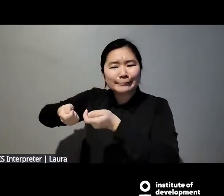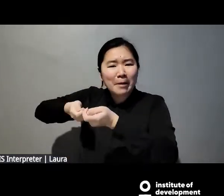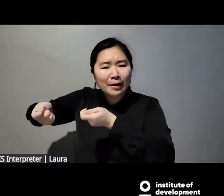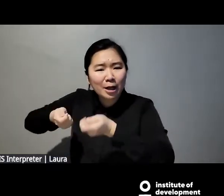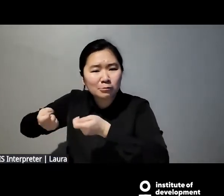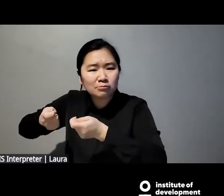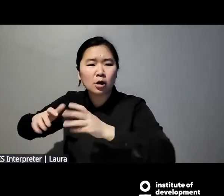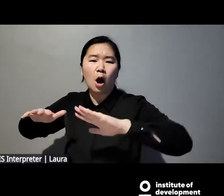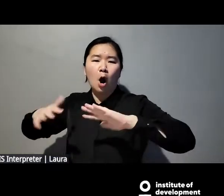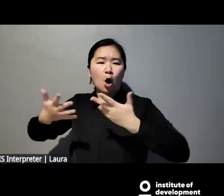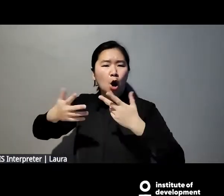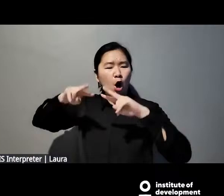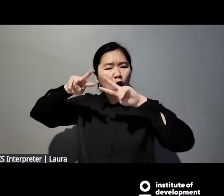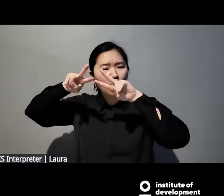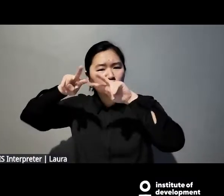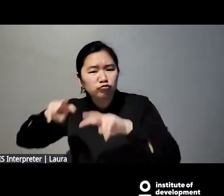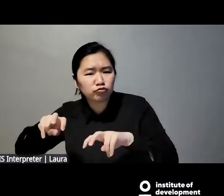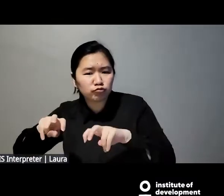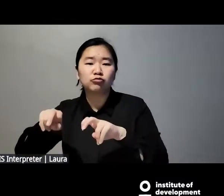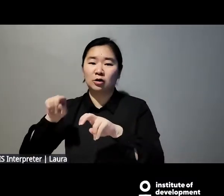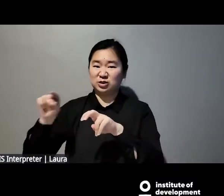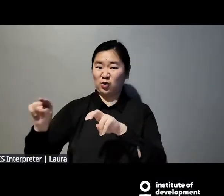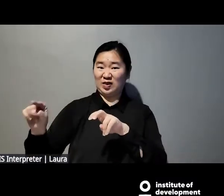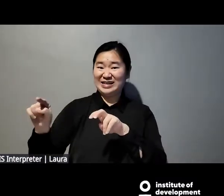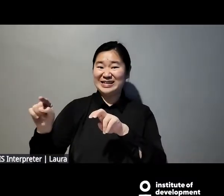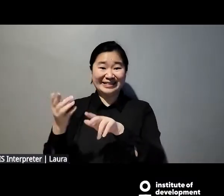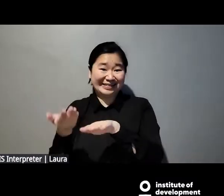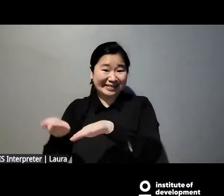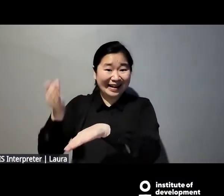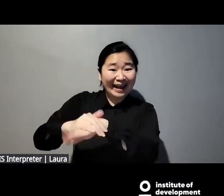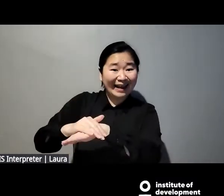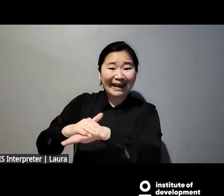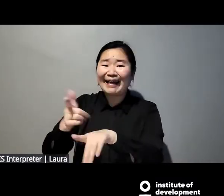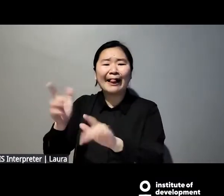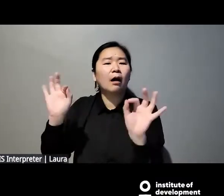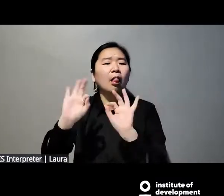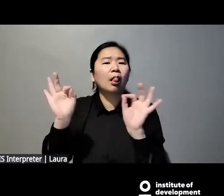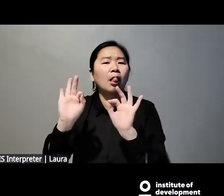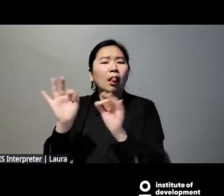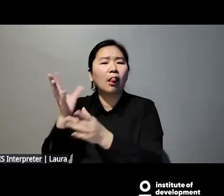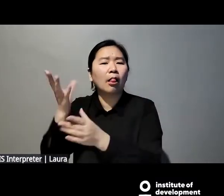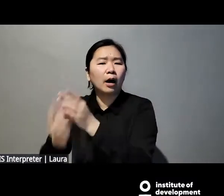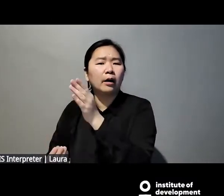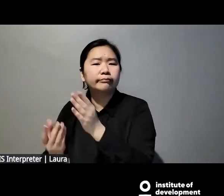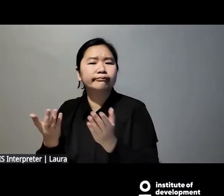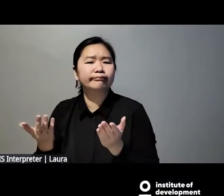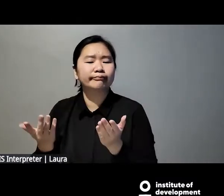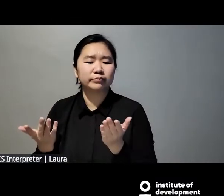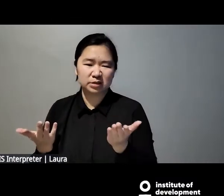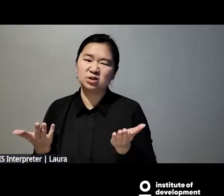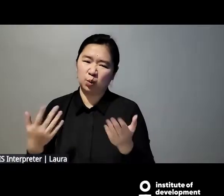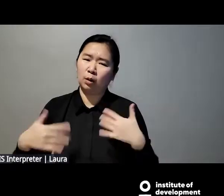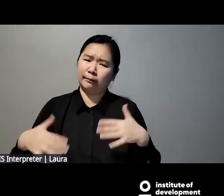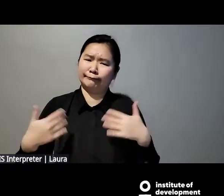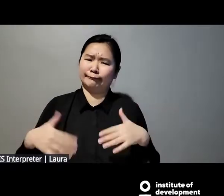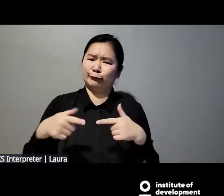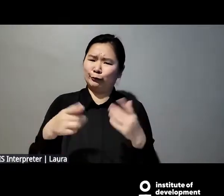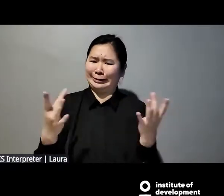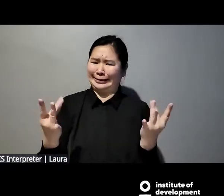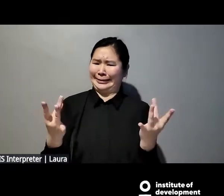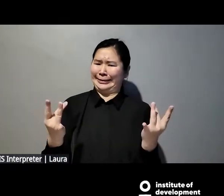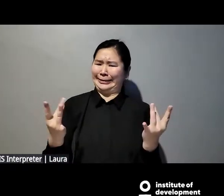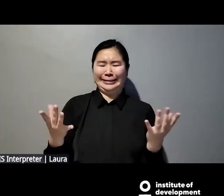target skills and experience that will address this historical under-resourcing and